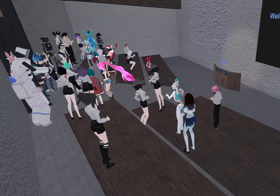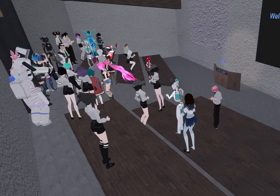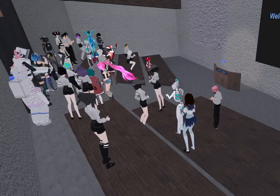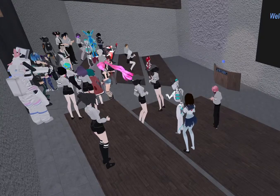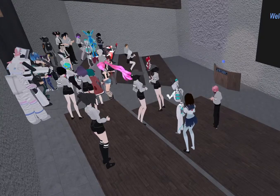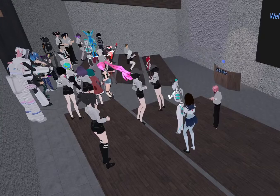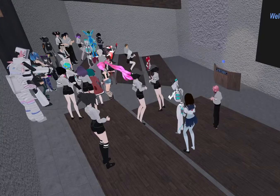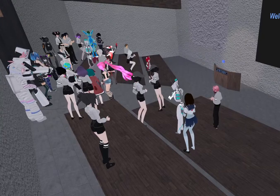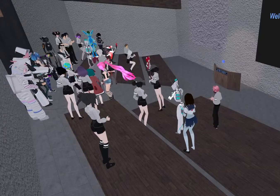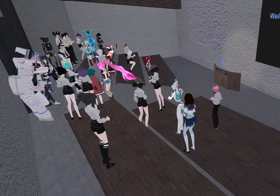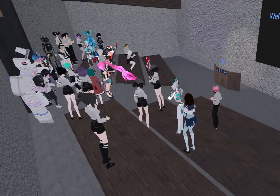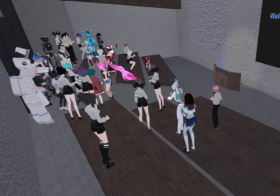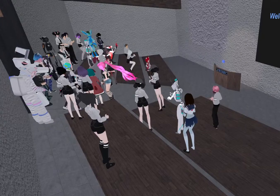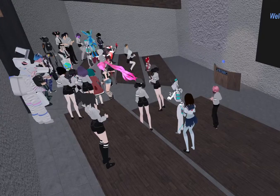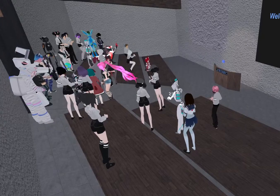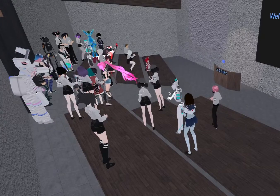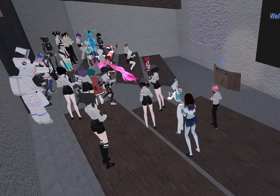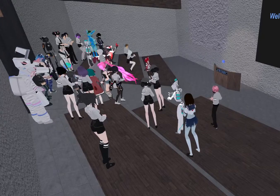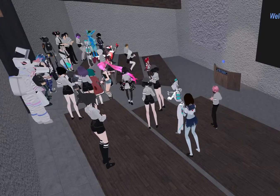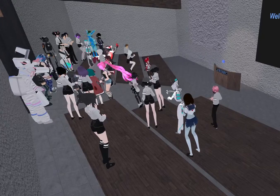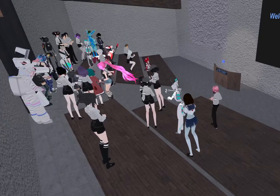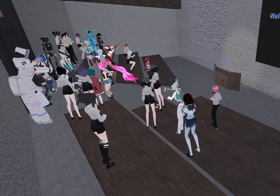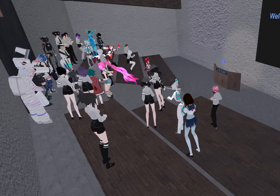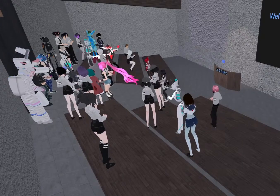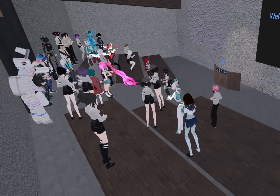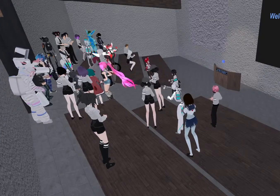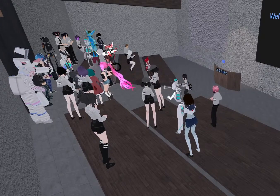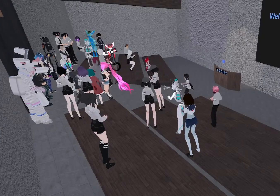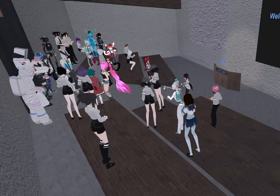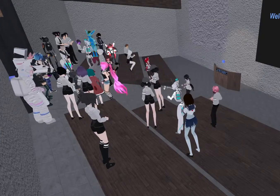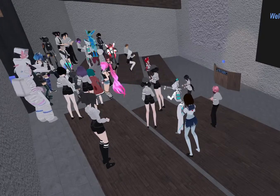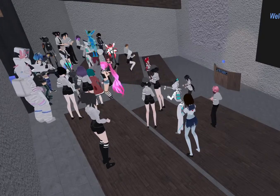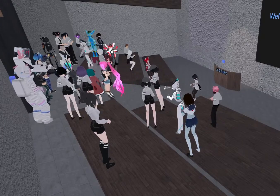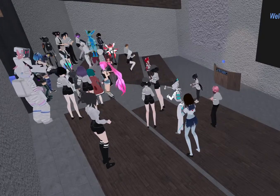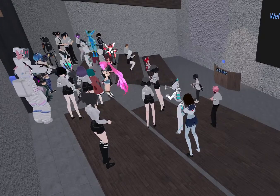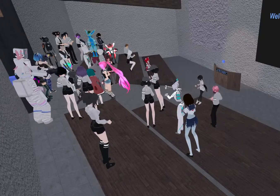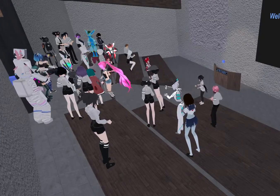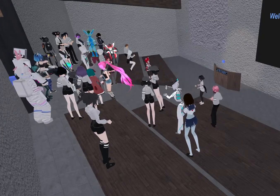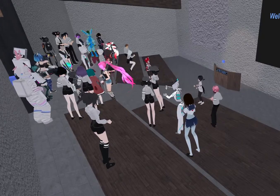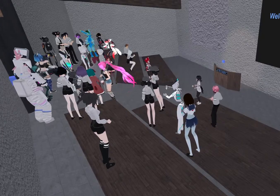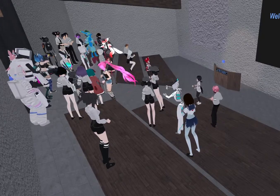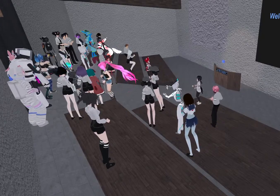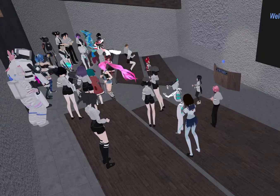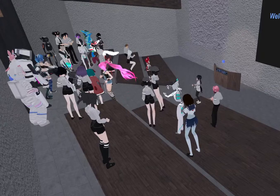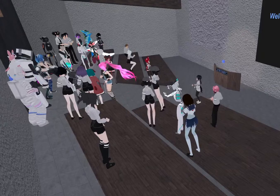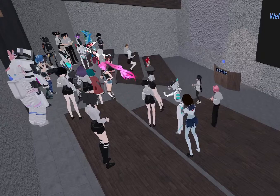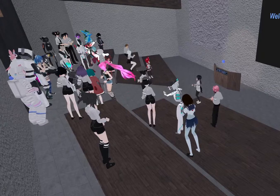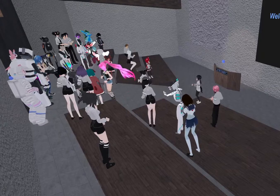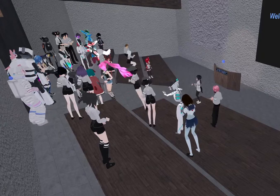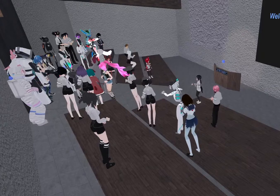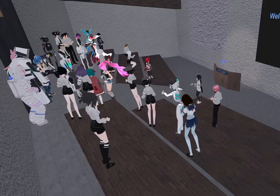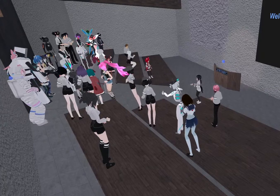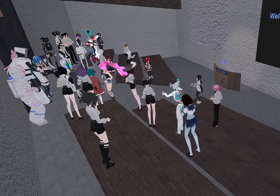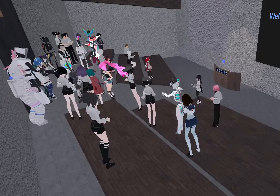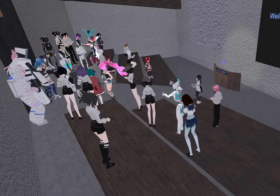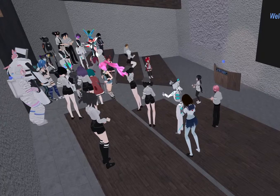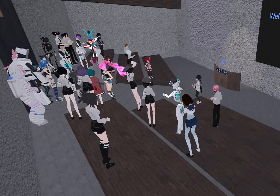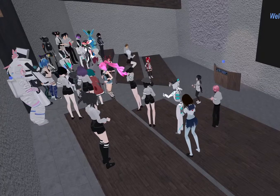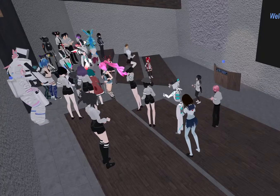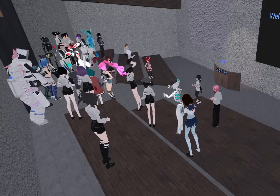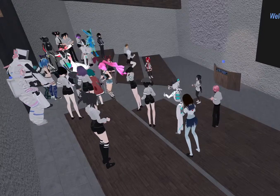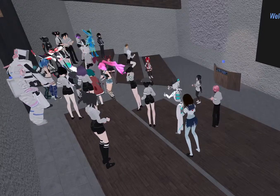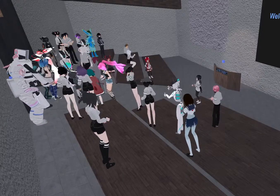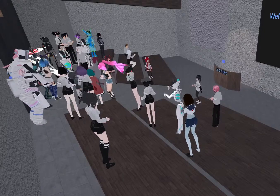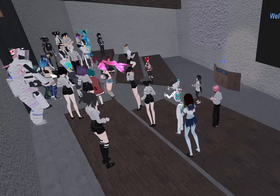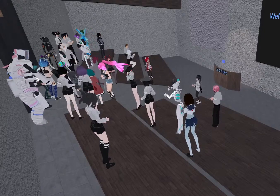Let me check. Let's see. It should work. Because I. Oh, honey, I can't see your I pen. just Hold used on. a